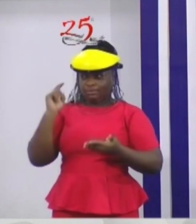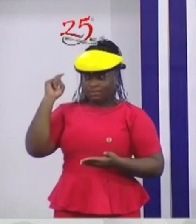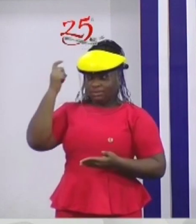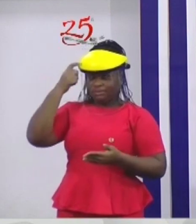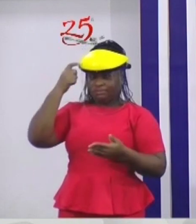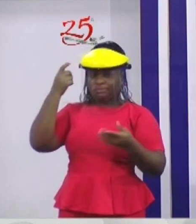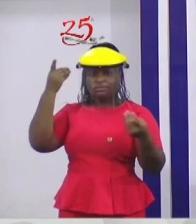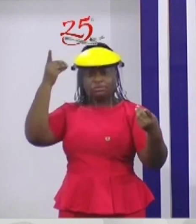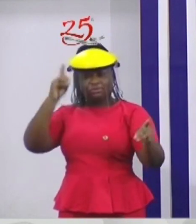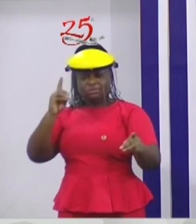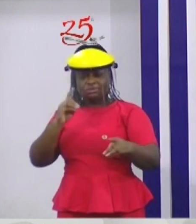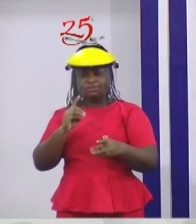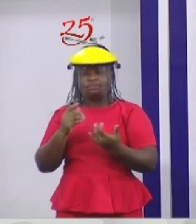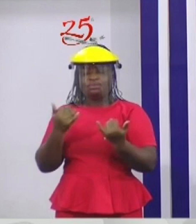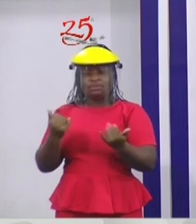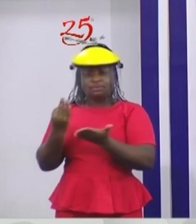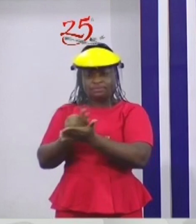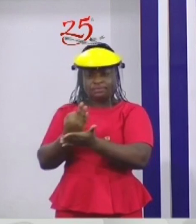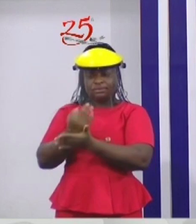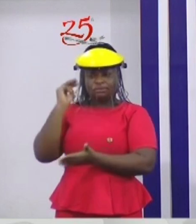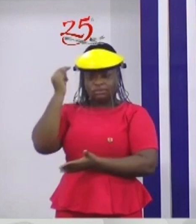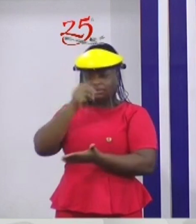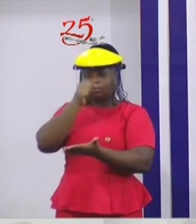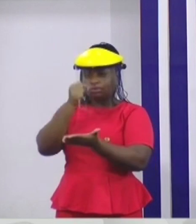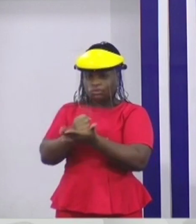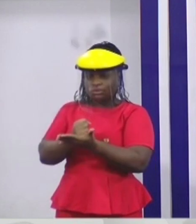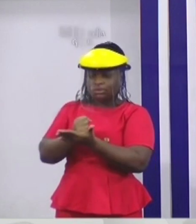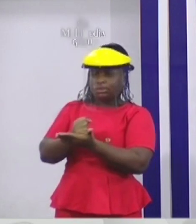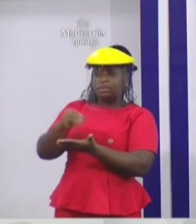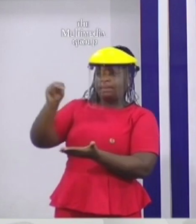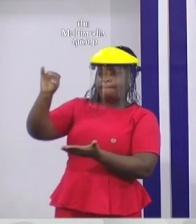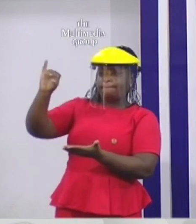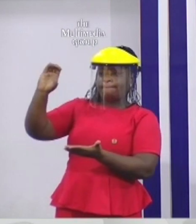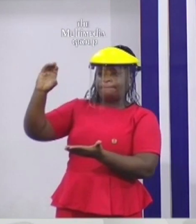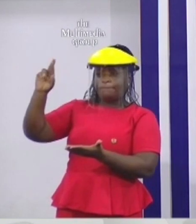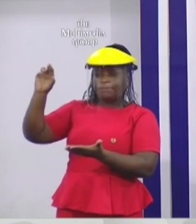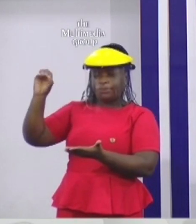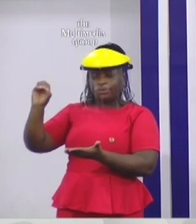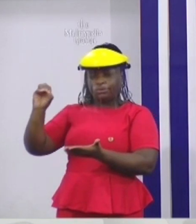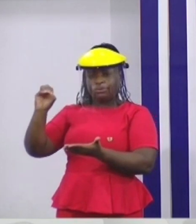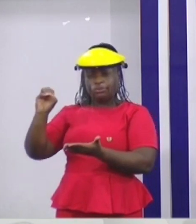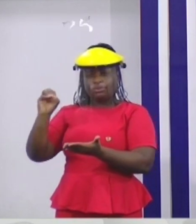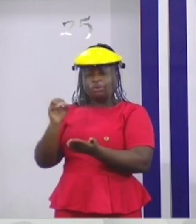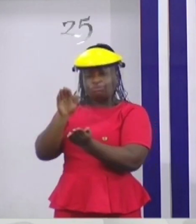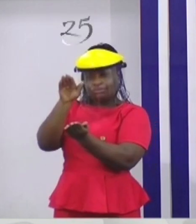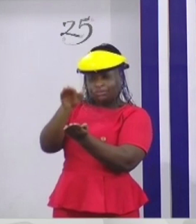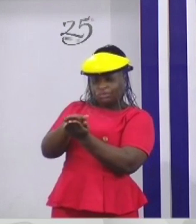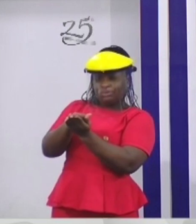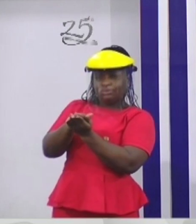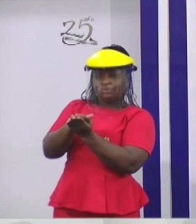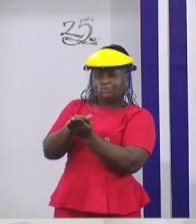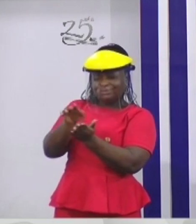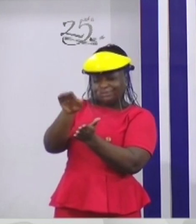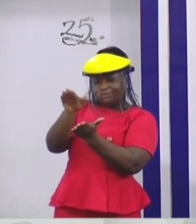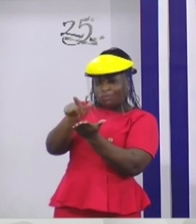follows. Among other things, the finance minister is to ensure that the macro-fiscal slippages occasioned by the pandemic are reduced to the barest